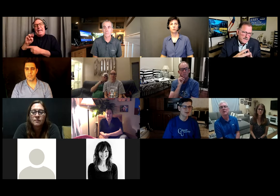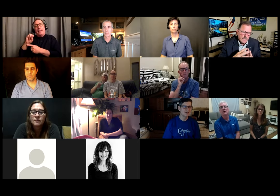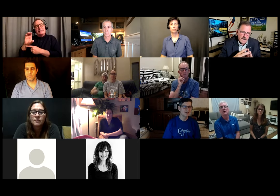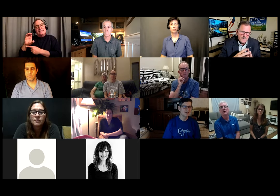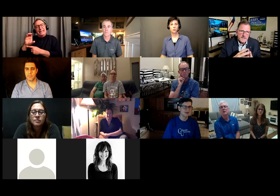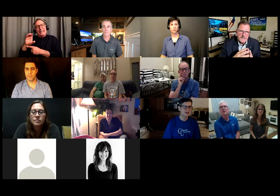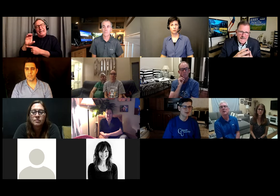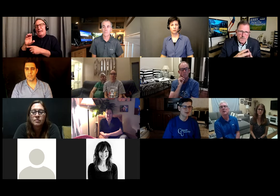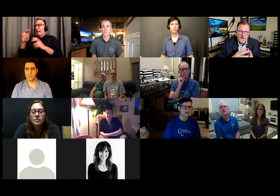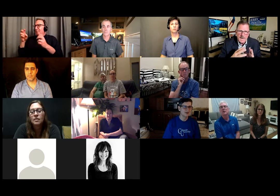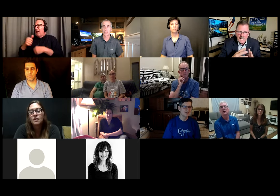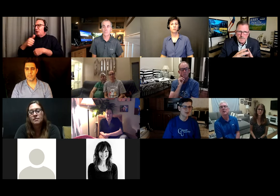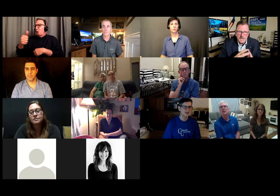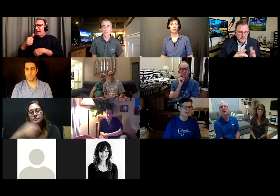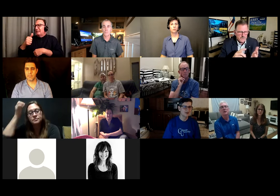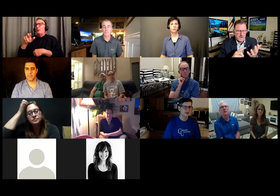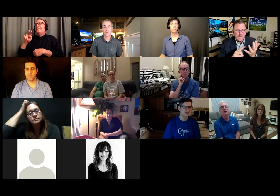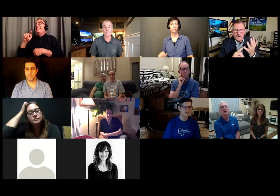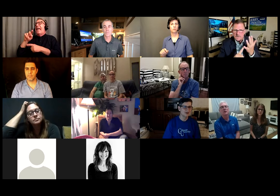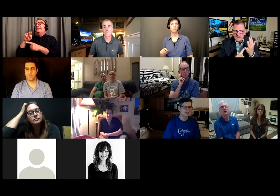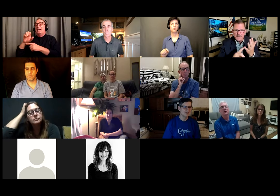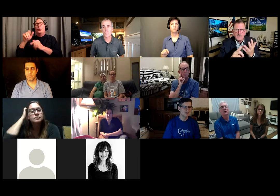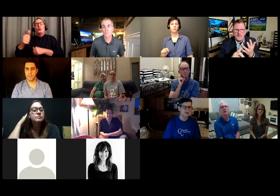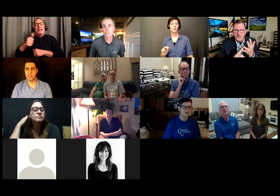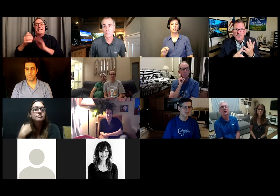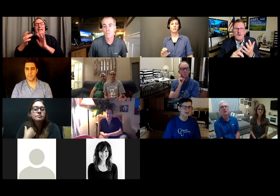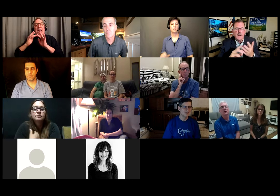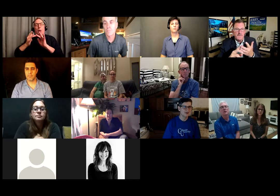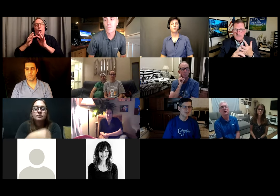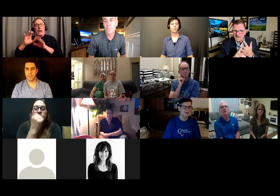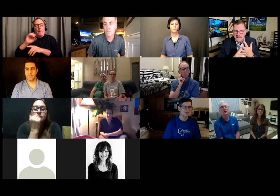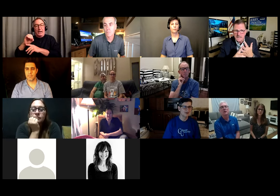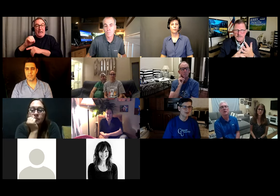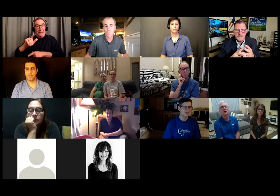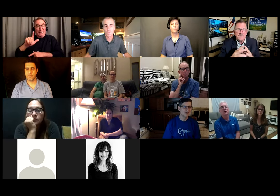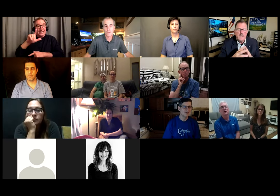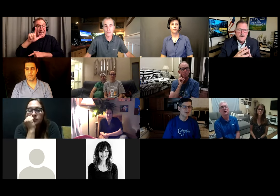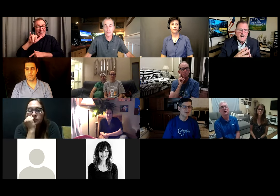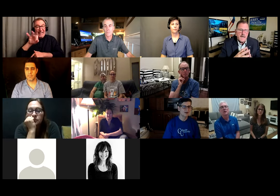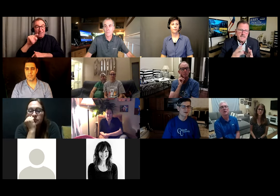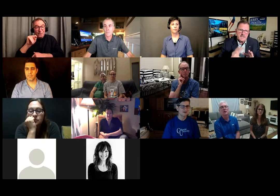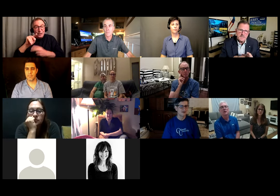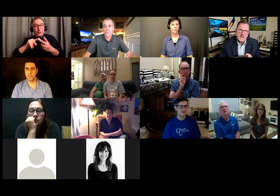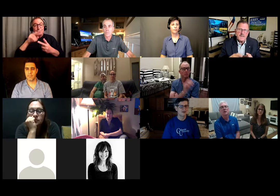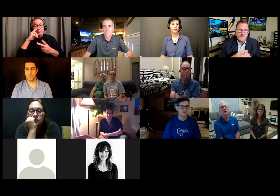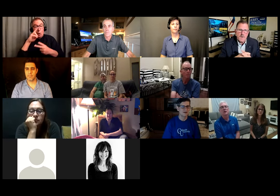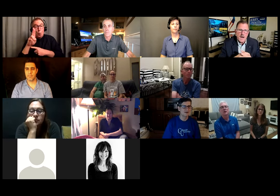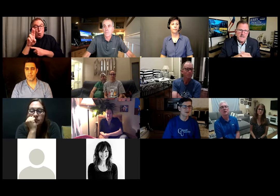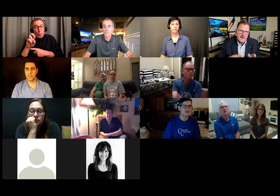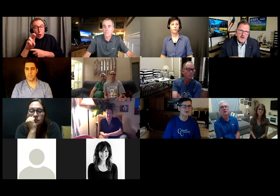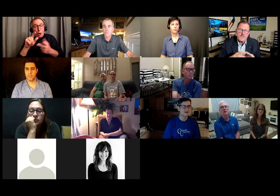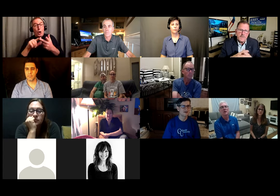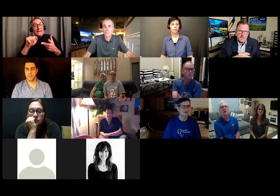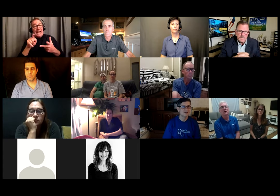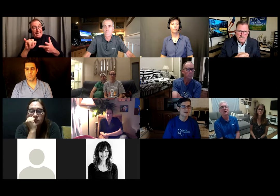the transit networking companies, which are Lyft and Uber and even taxi companies, and subsidizing rides